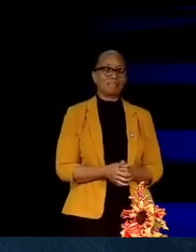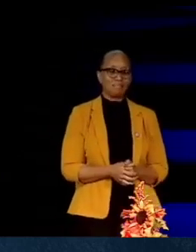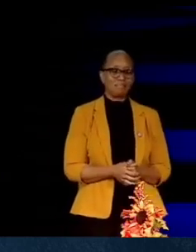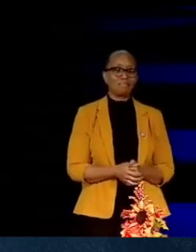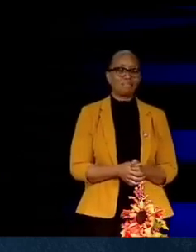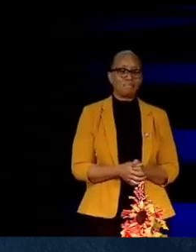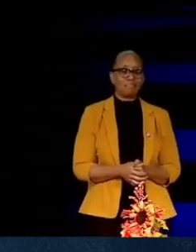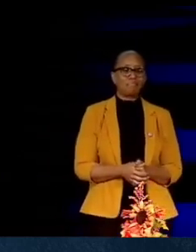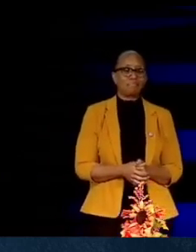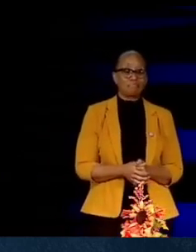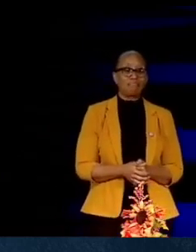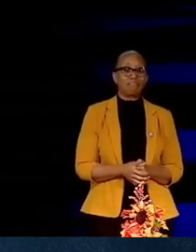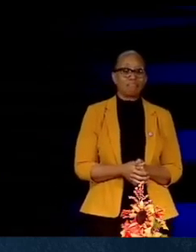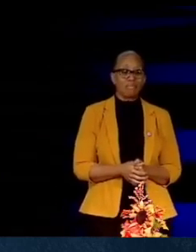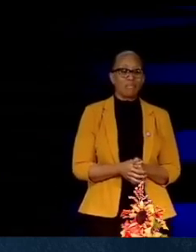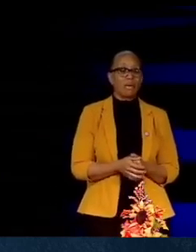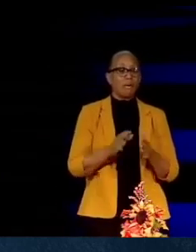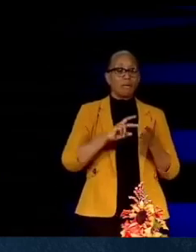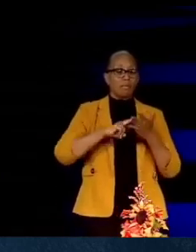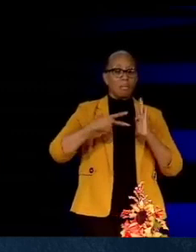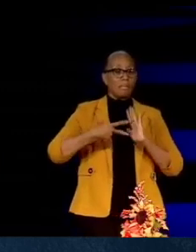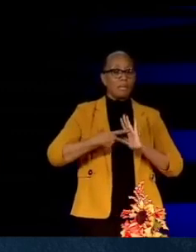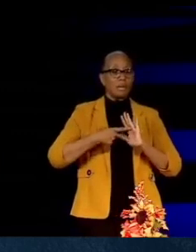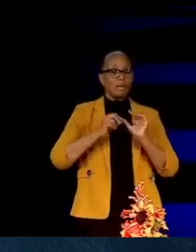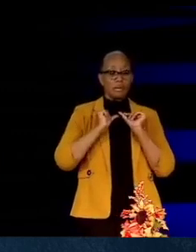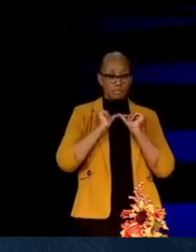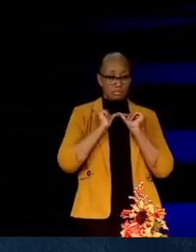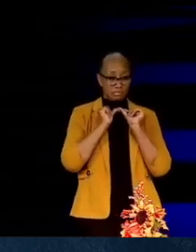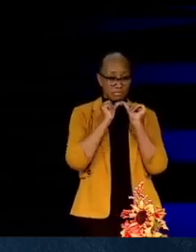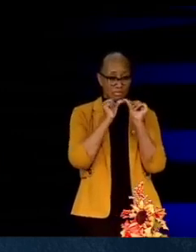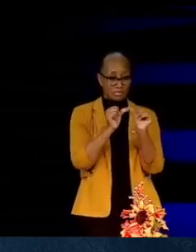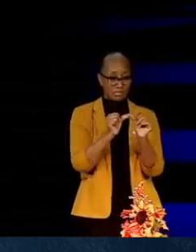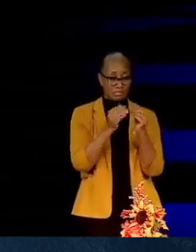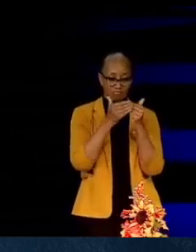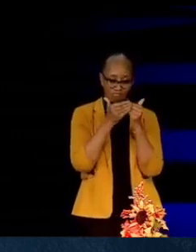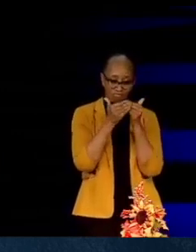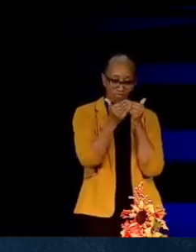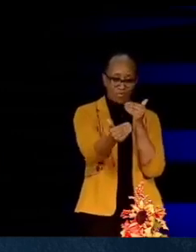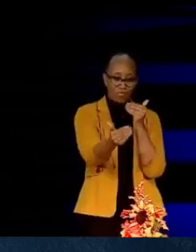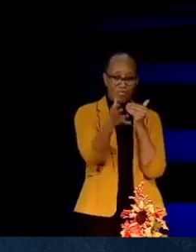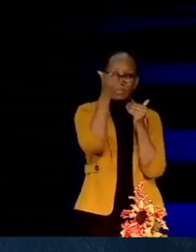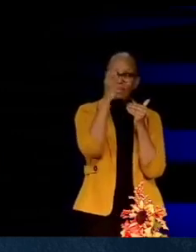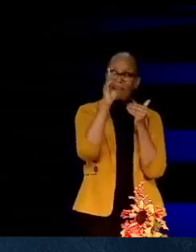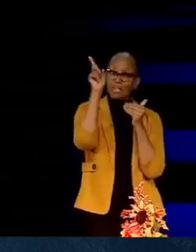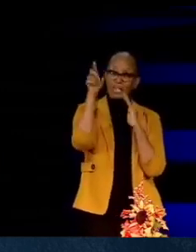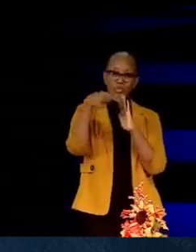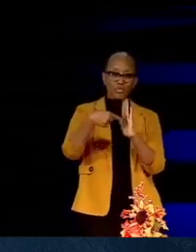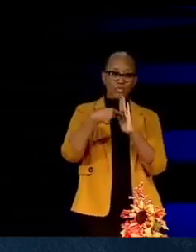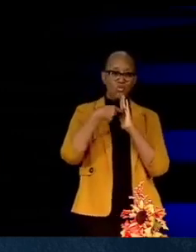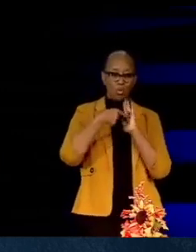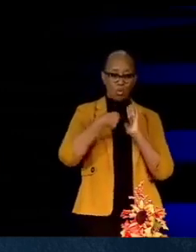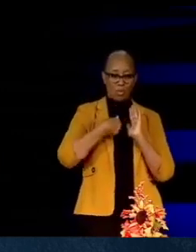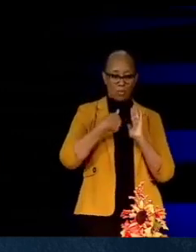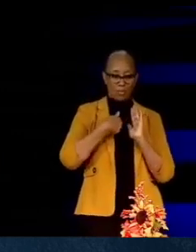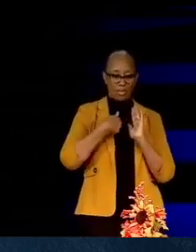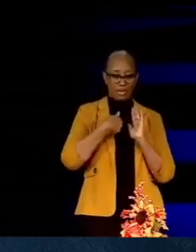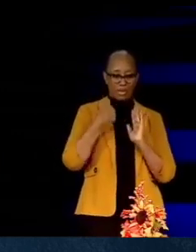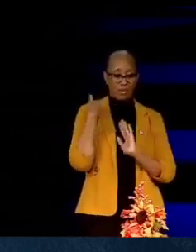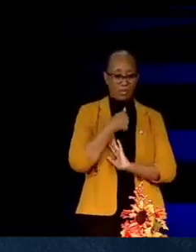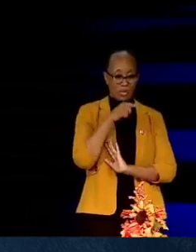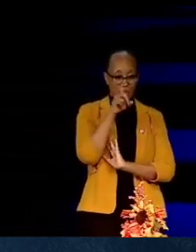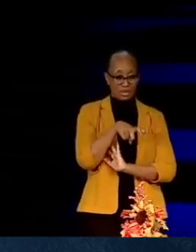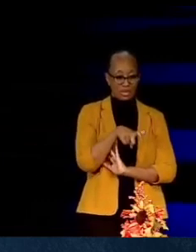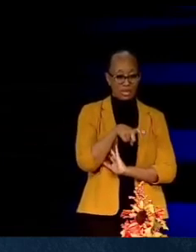In other words, to keep going, God revealed to me that we not only